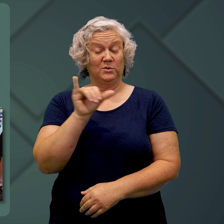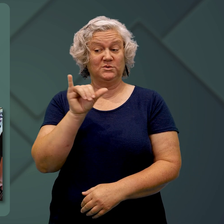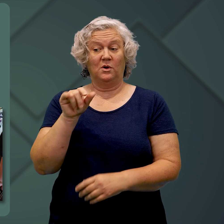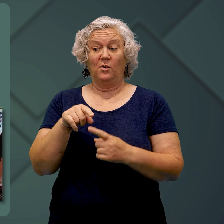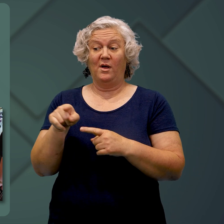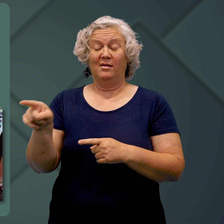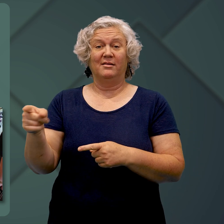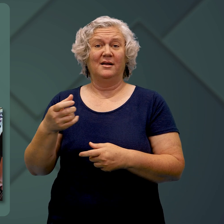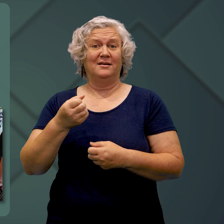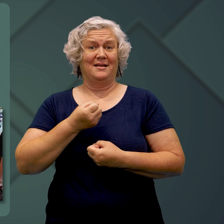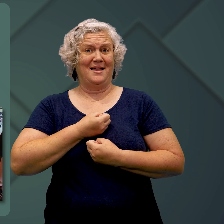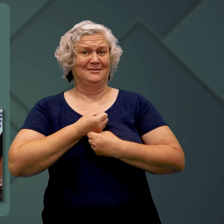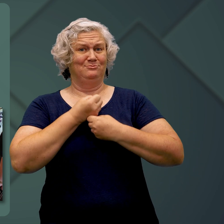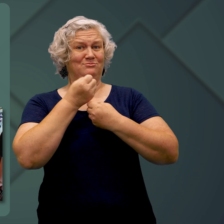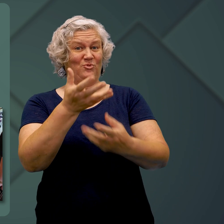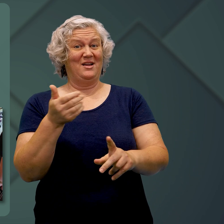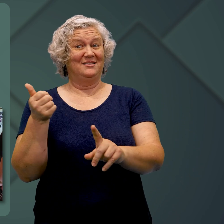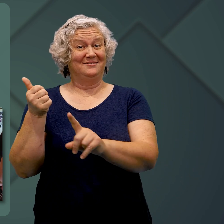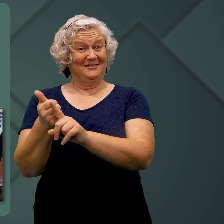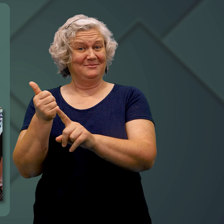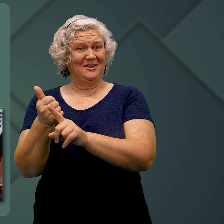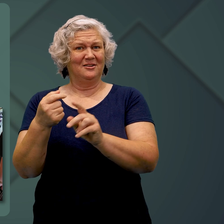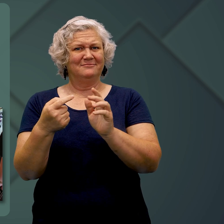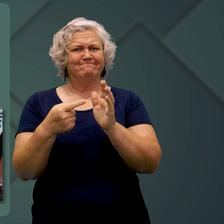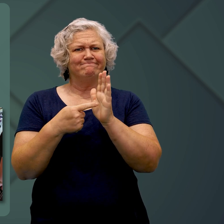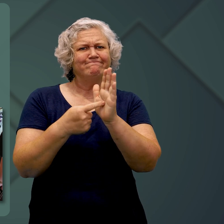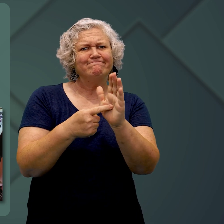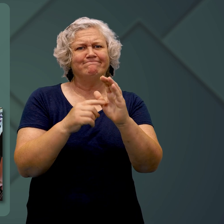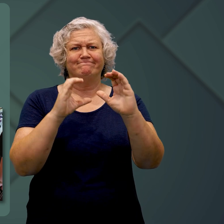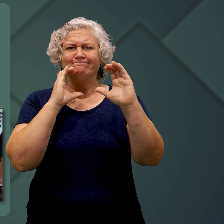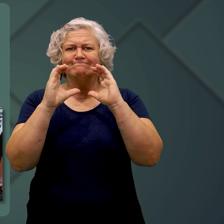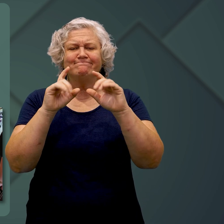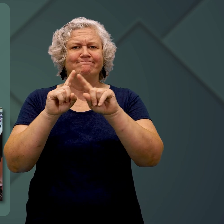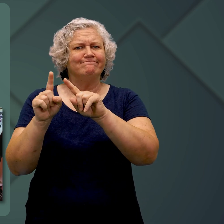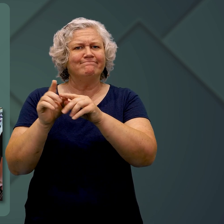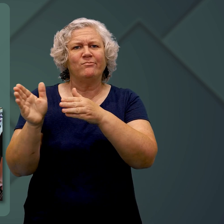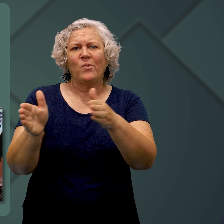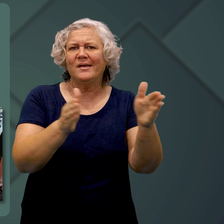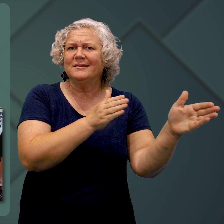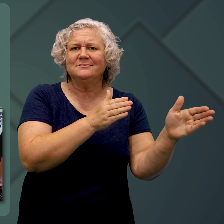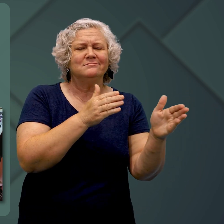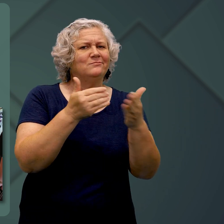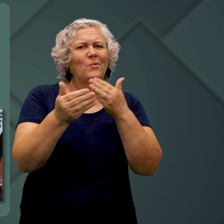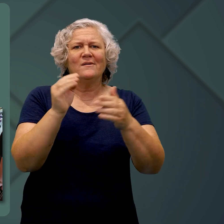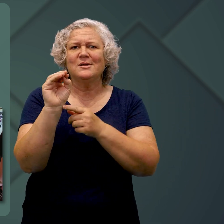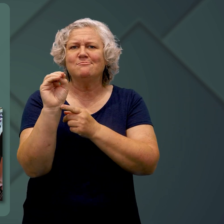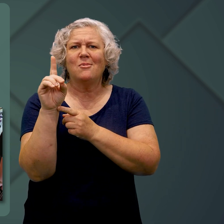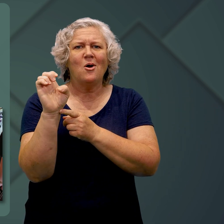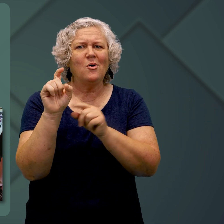Also, they might express themselves in different ways with different modes of